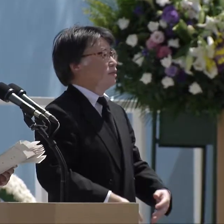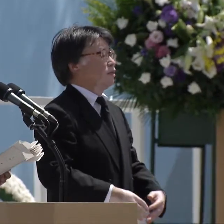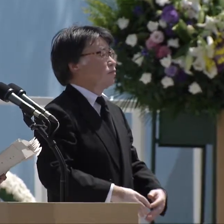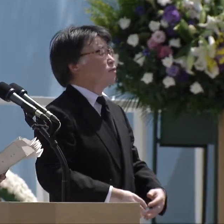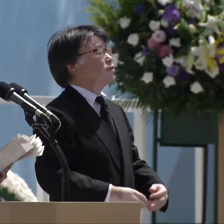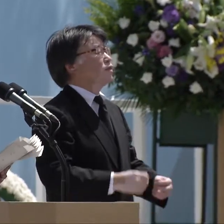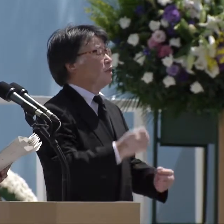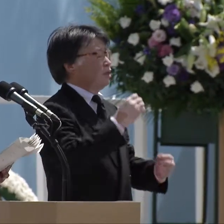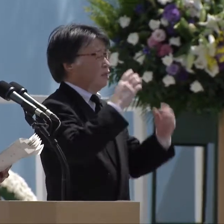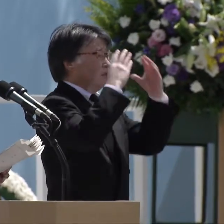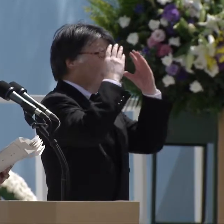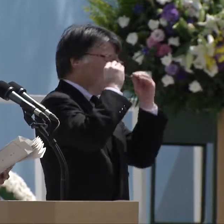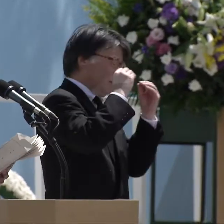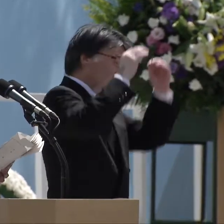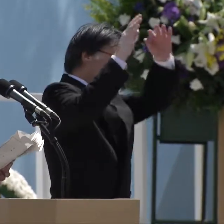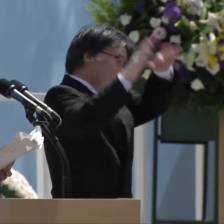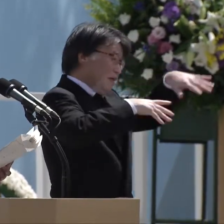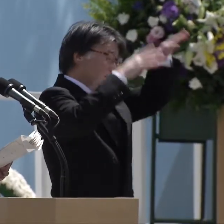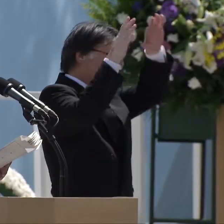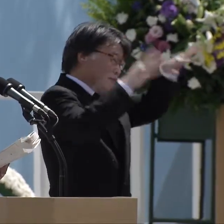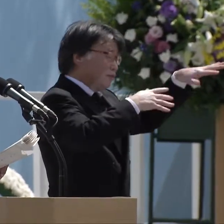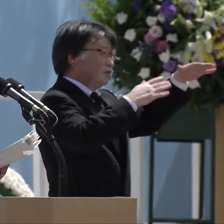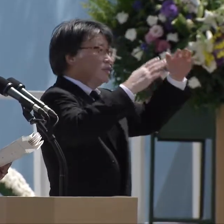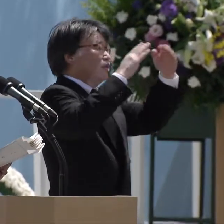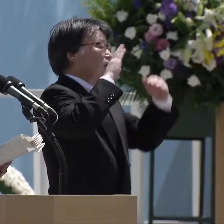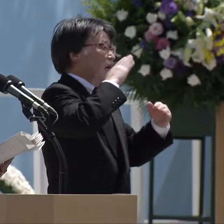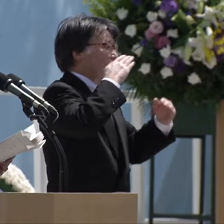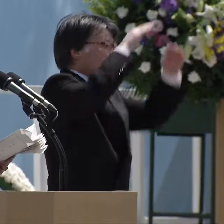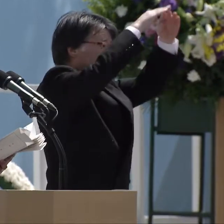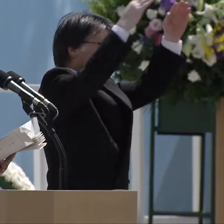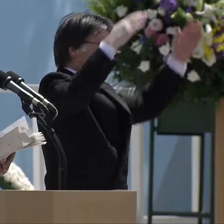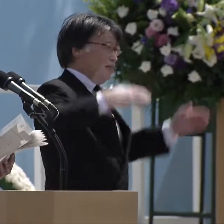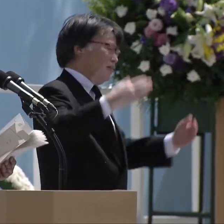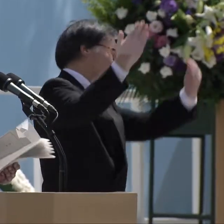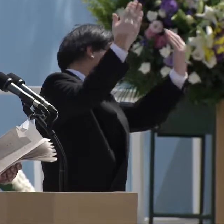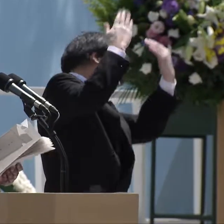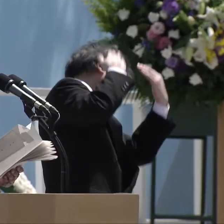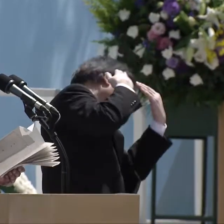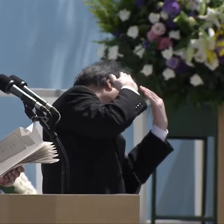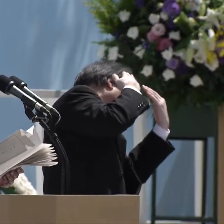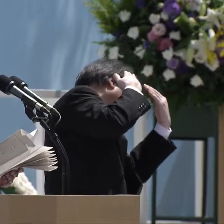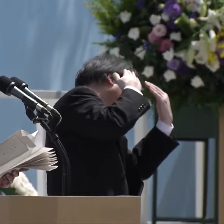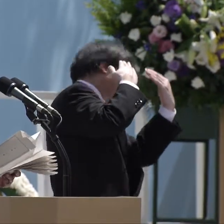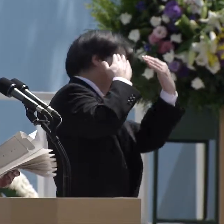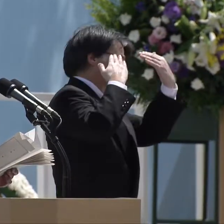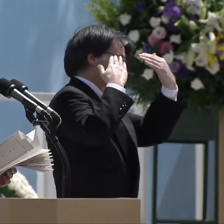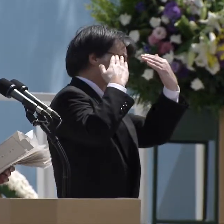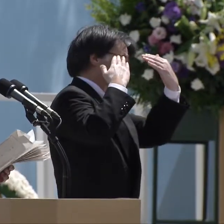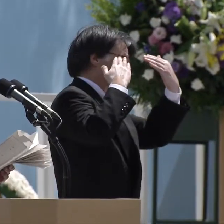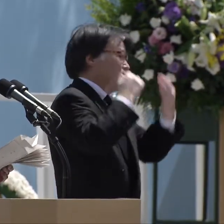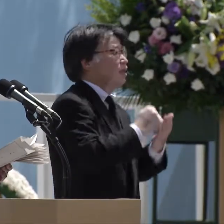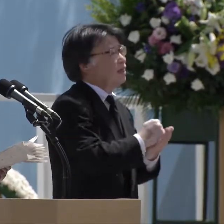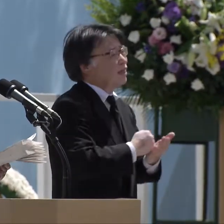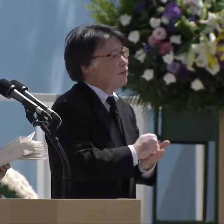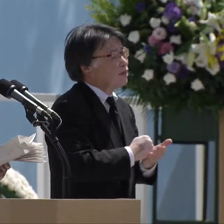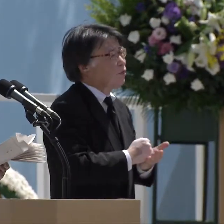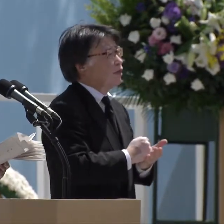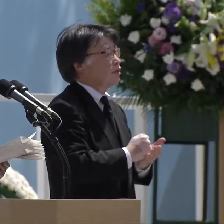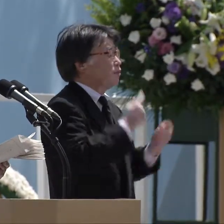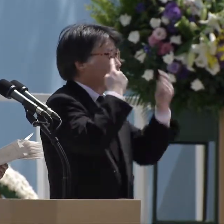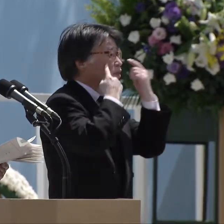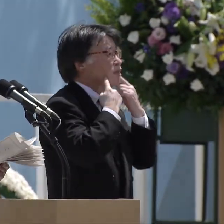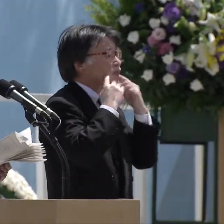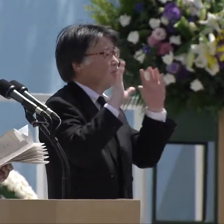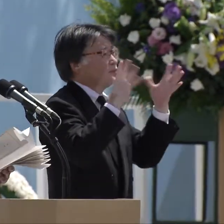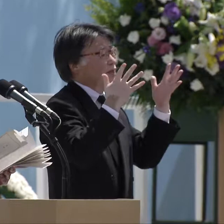the hypocenter, when the atomic bomb was dropped. While I was trapped under the large glass door that came flying because